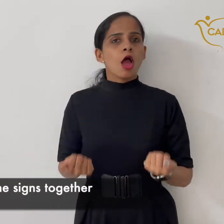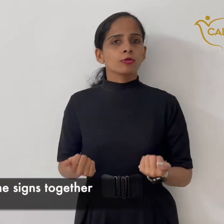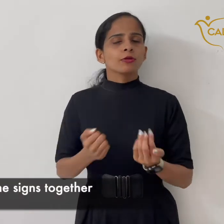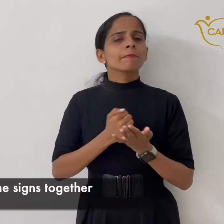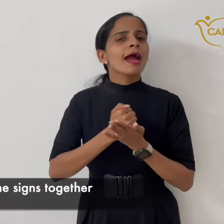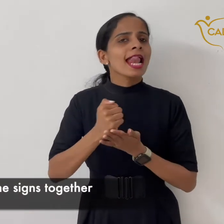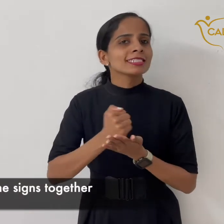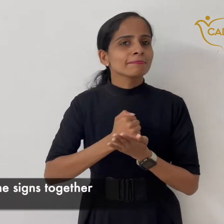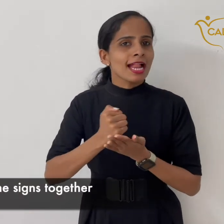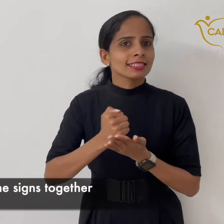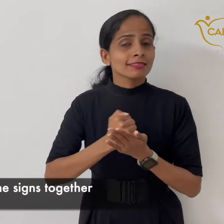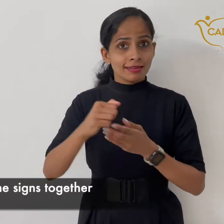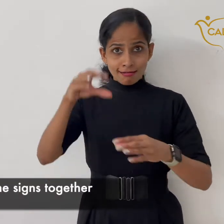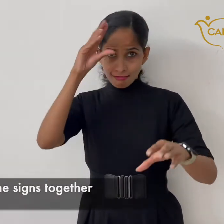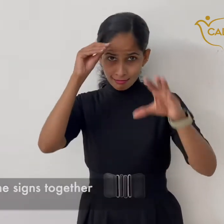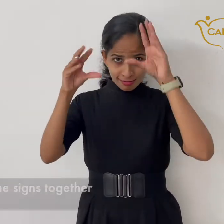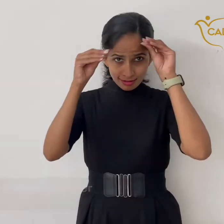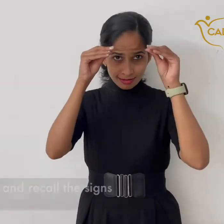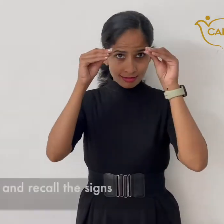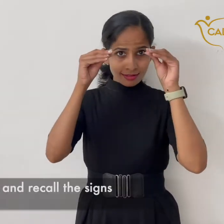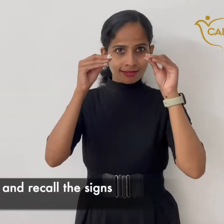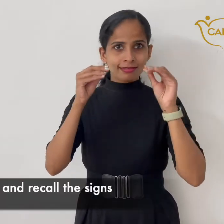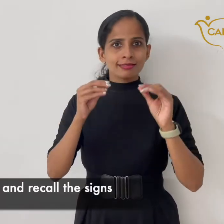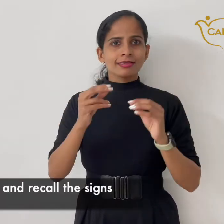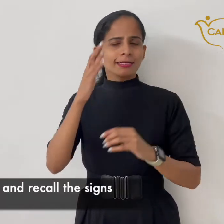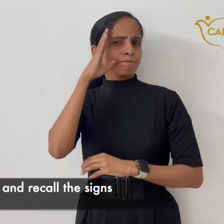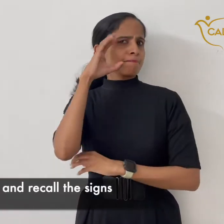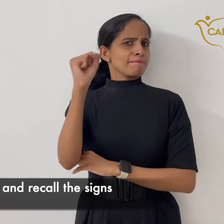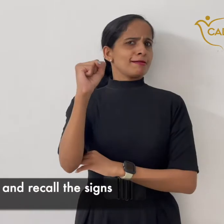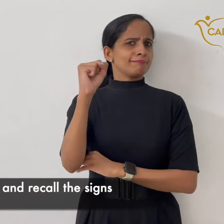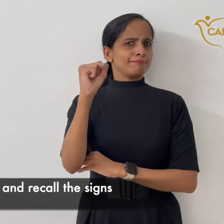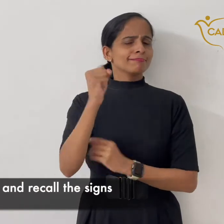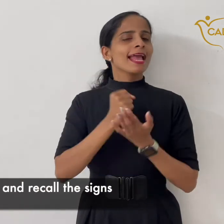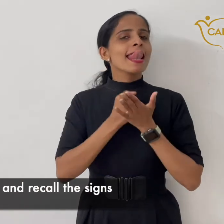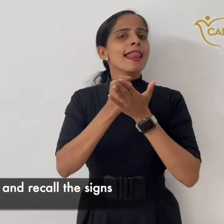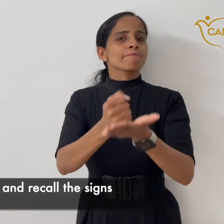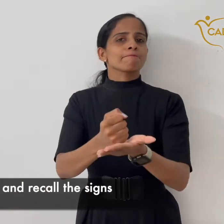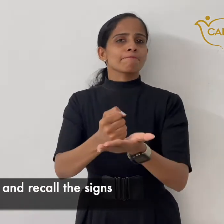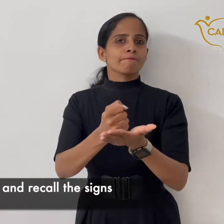signs together let's help each other and recall the signs